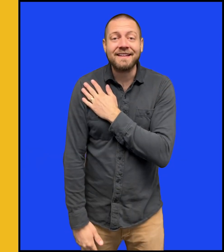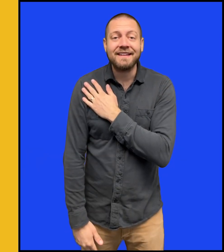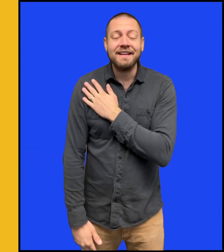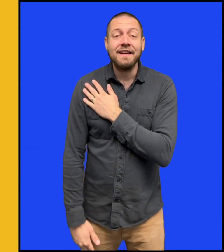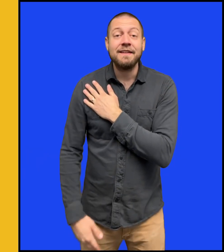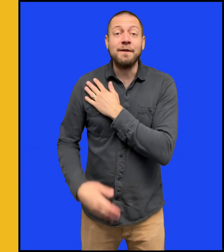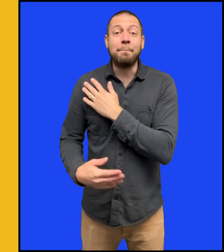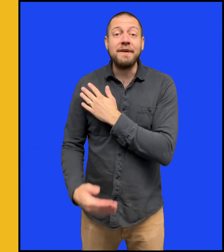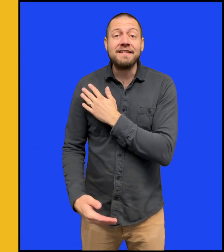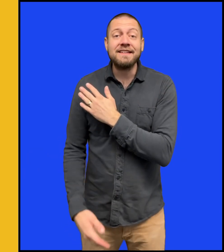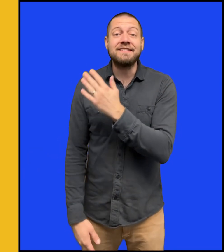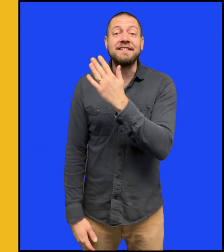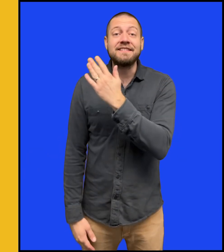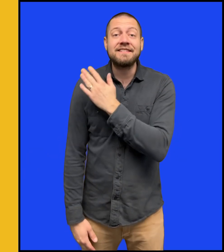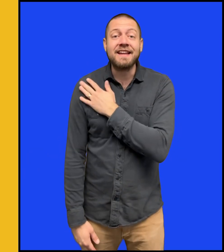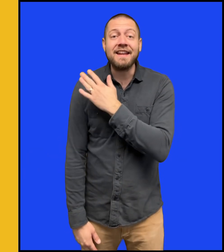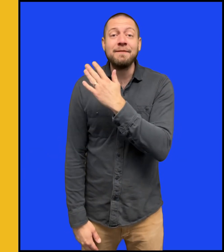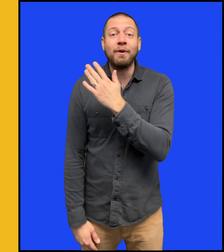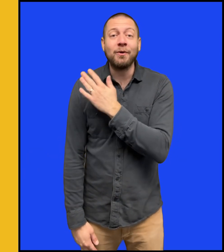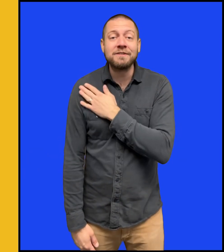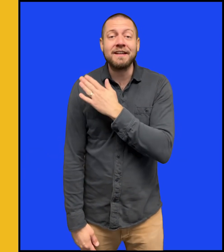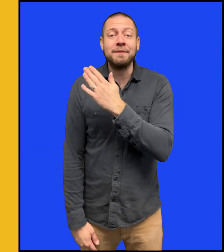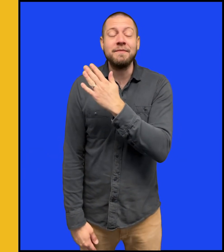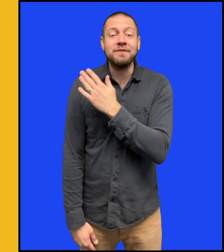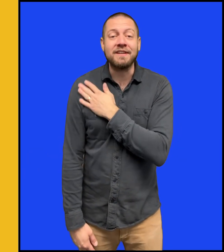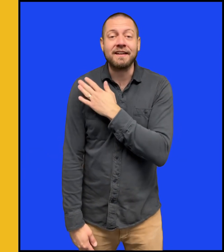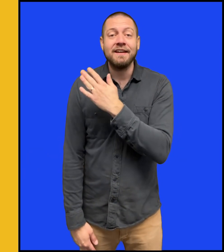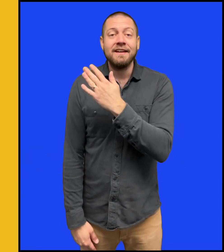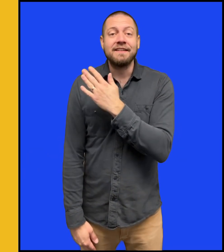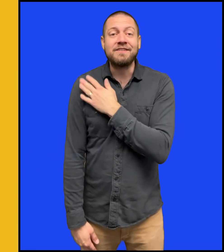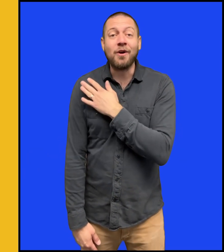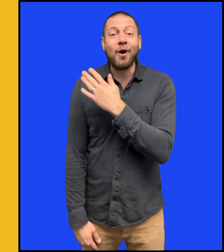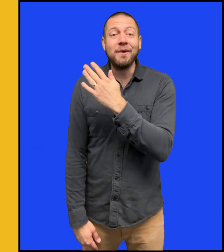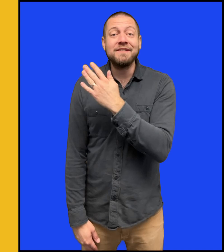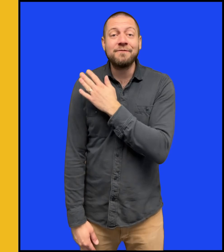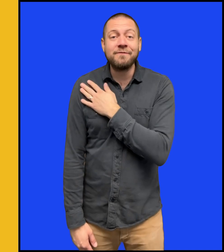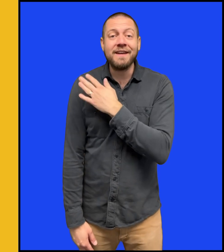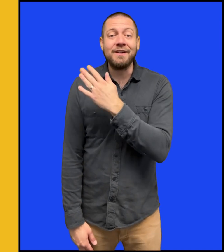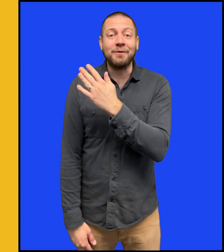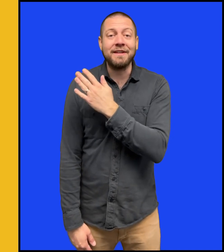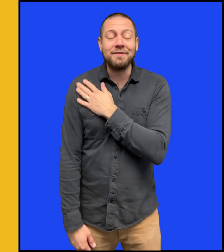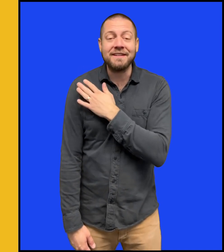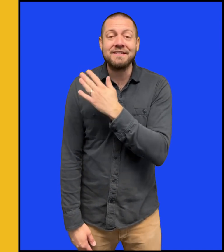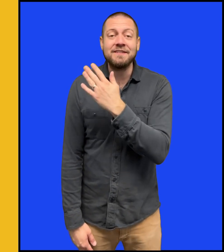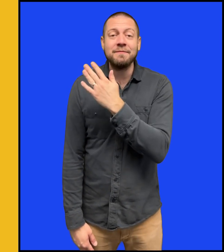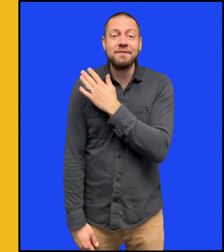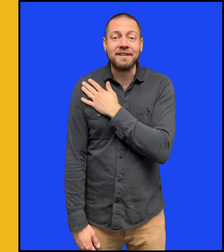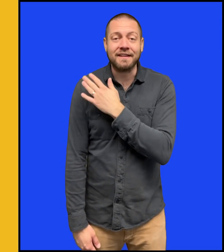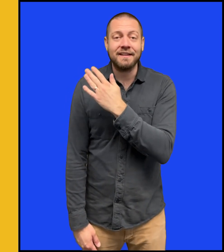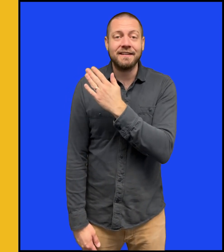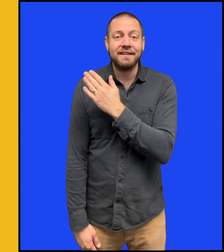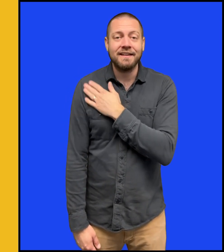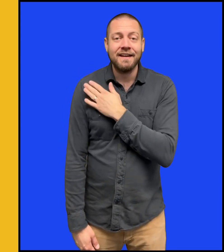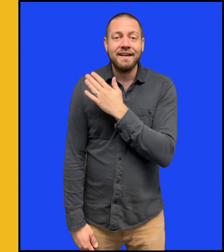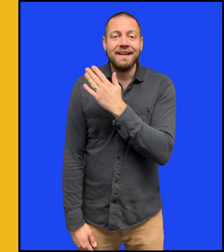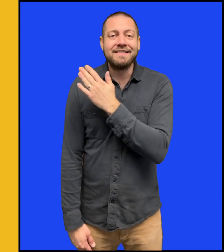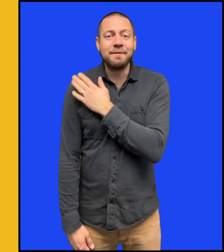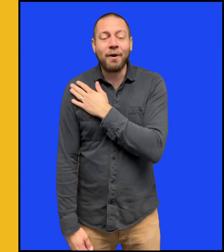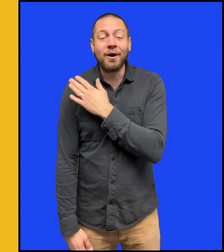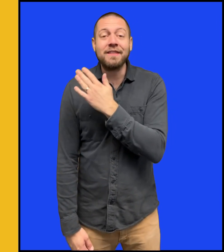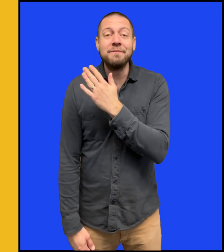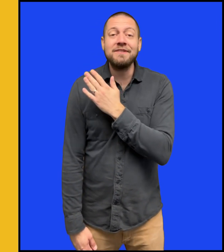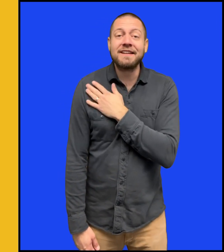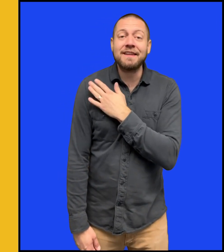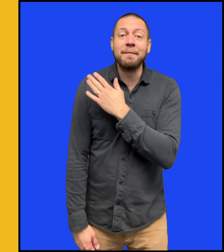beat. The beat is the steady pulse in music that you always feel when you listen to music. It's